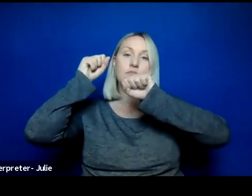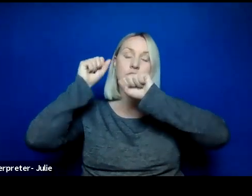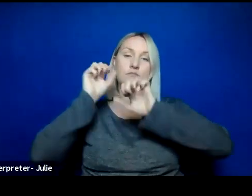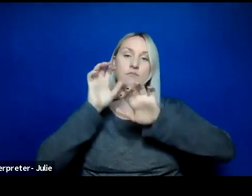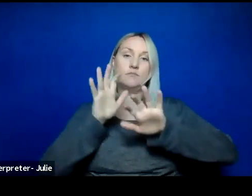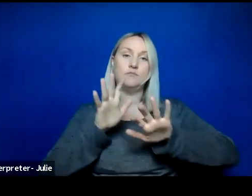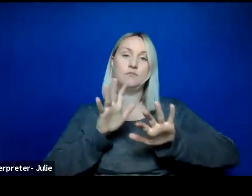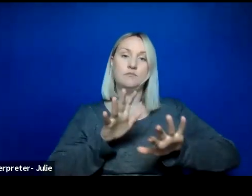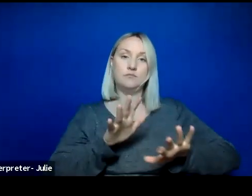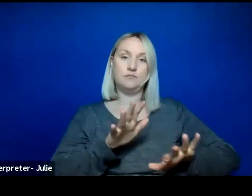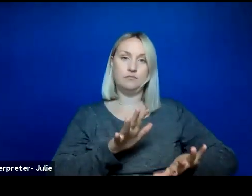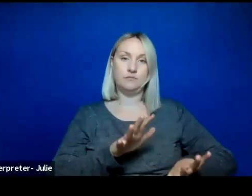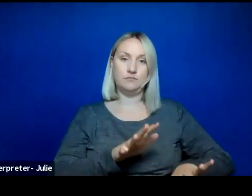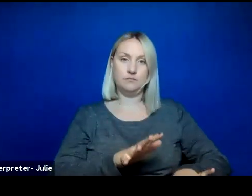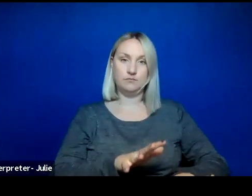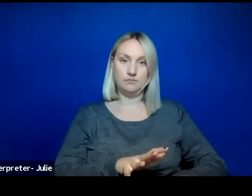Exhale.